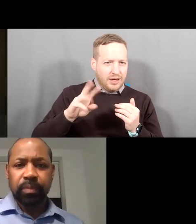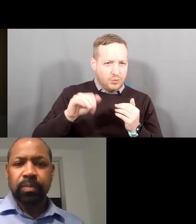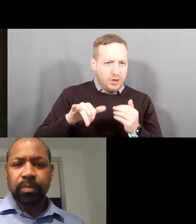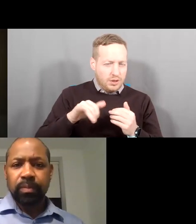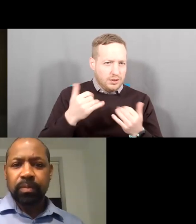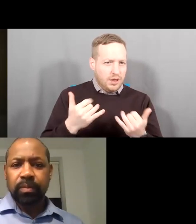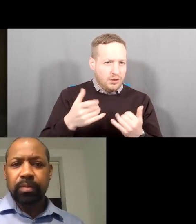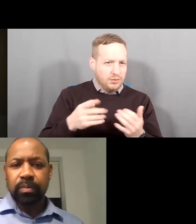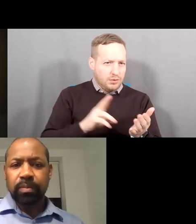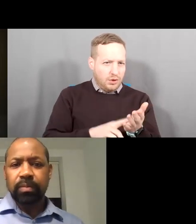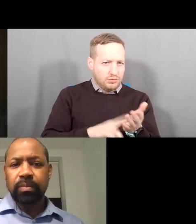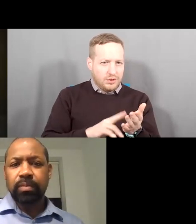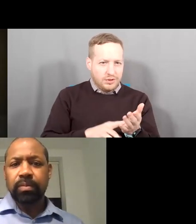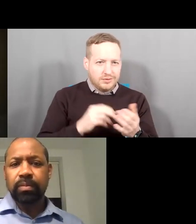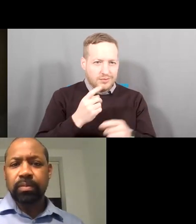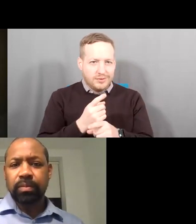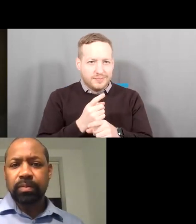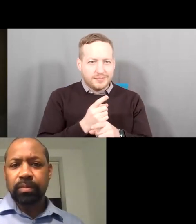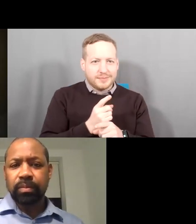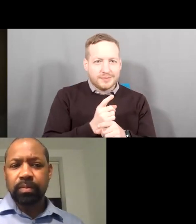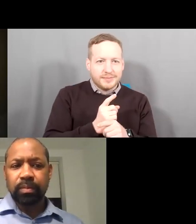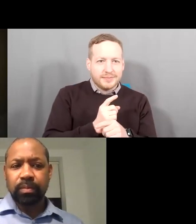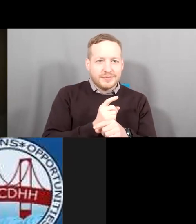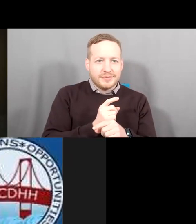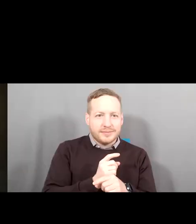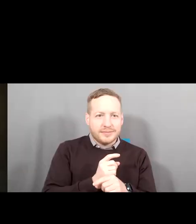There's one more. Yep. Lindsay Conway. She's